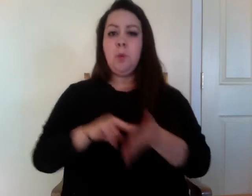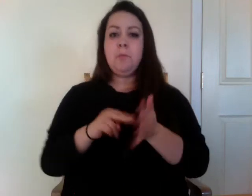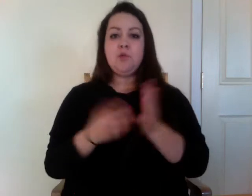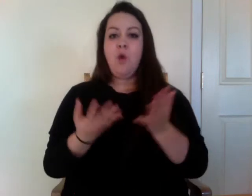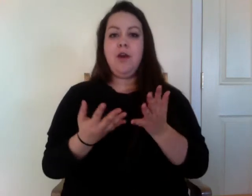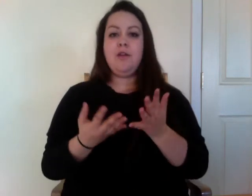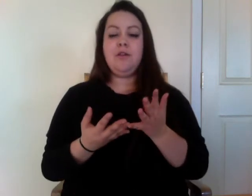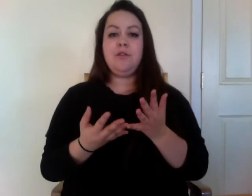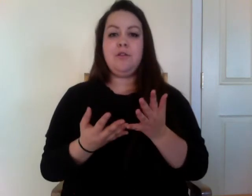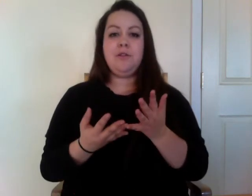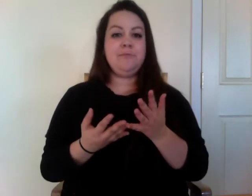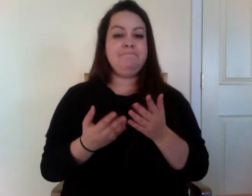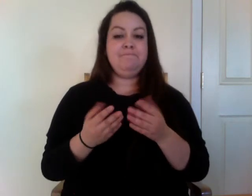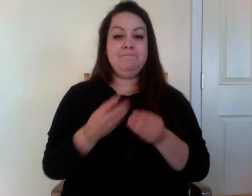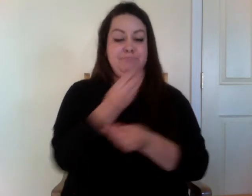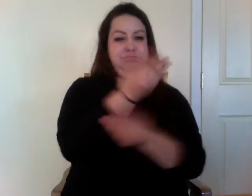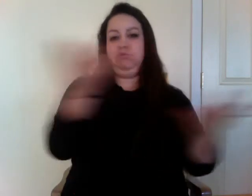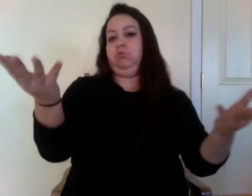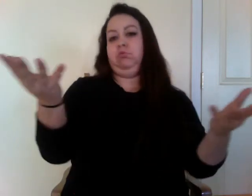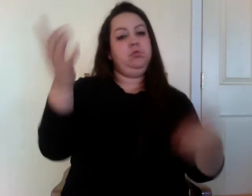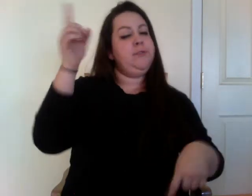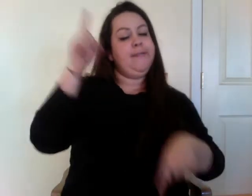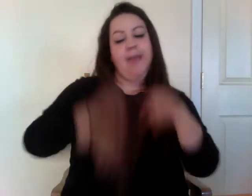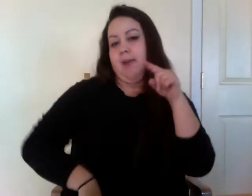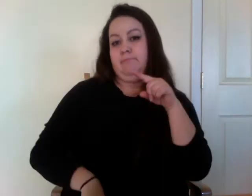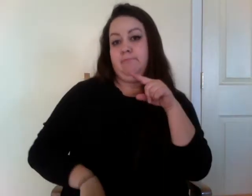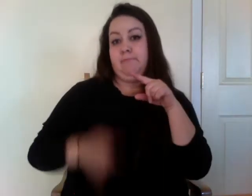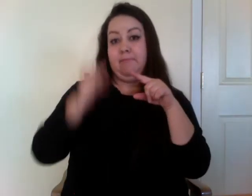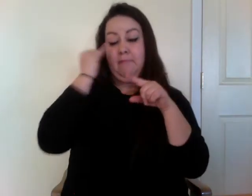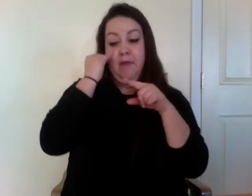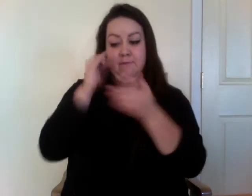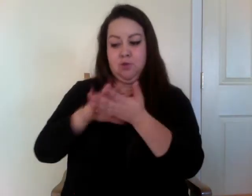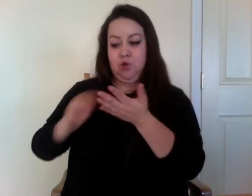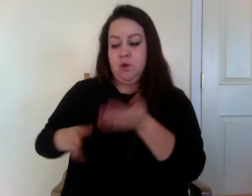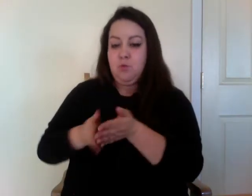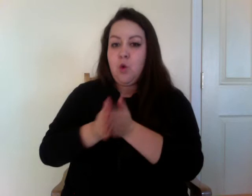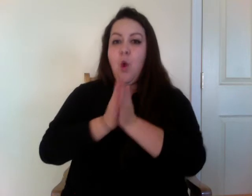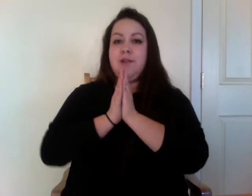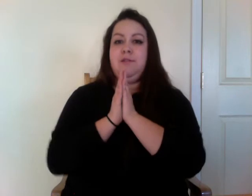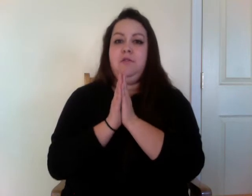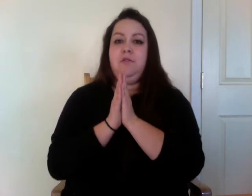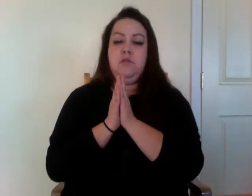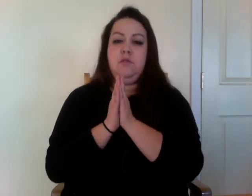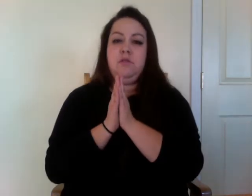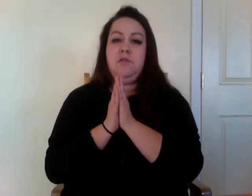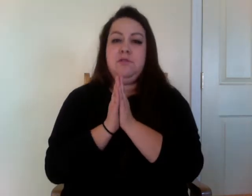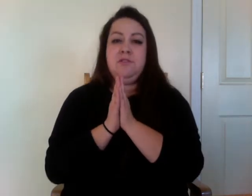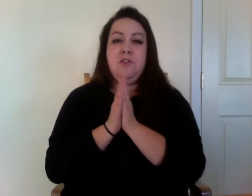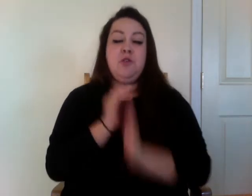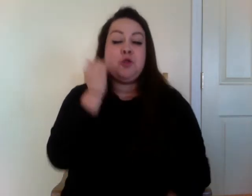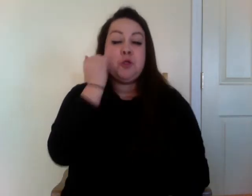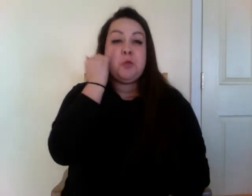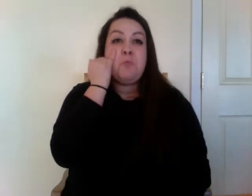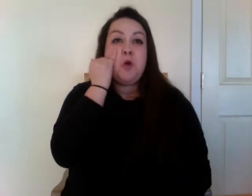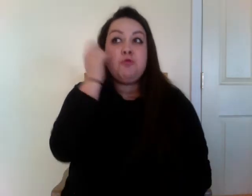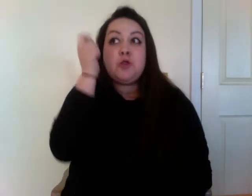under any circumstance, meaning if there are scholarship opportunities or some other marketing opportunities,